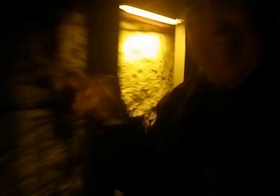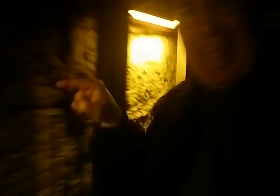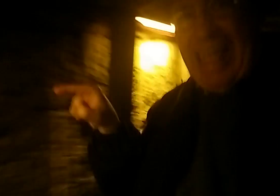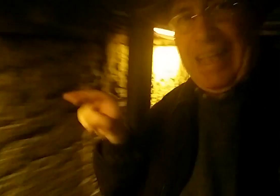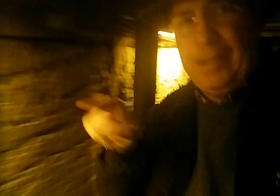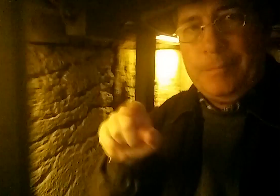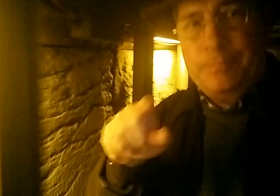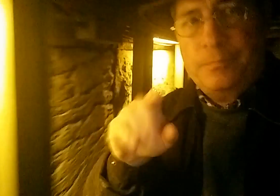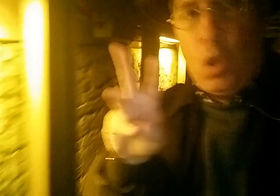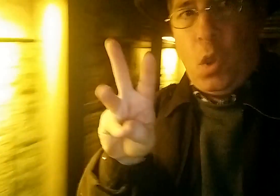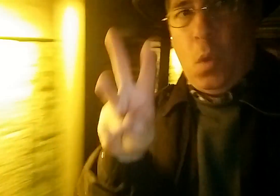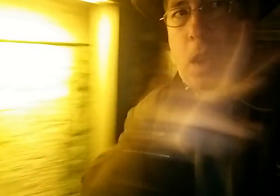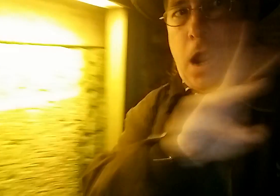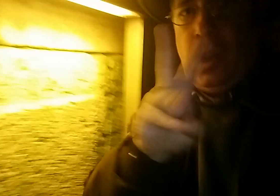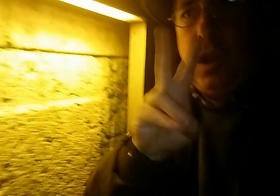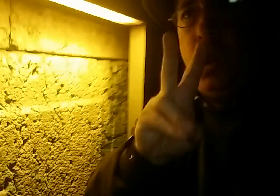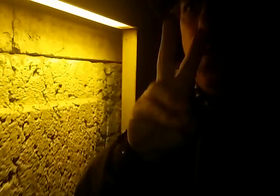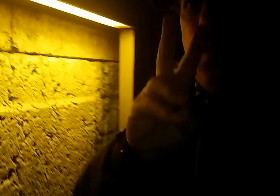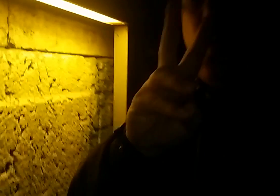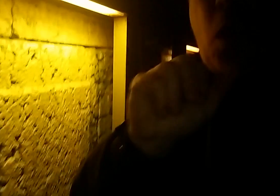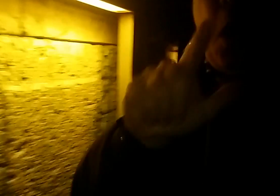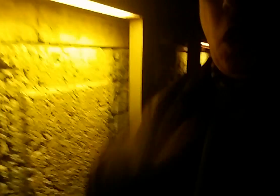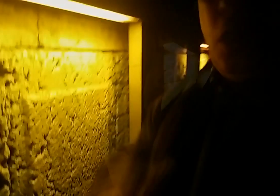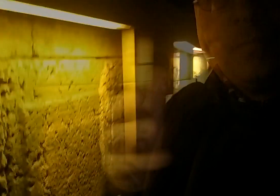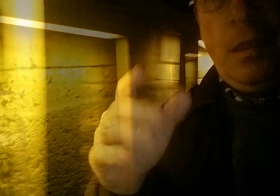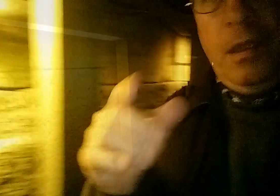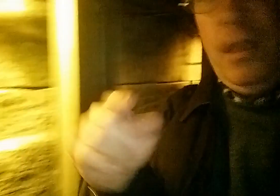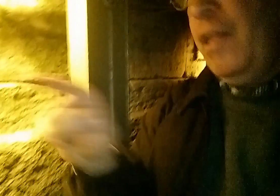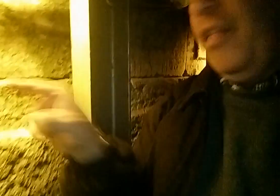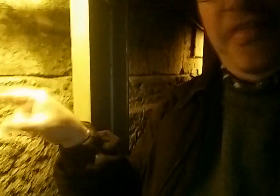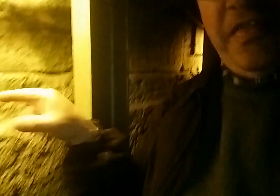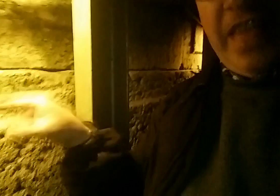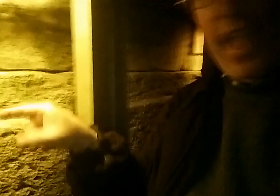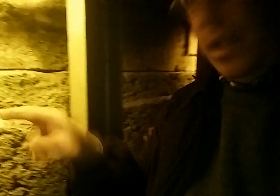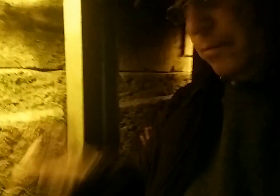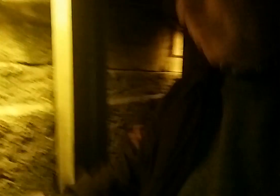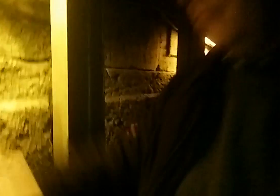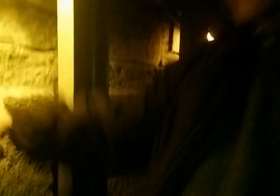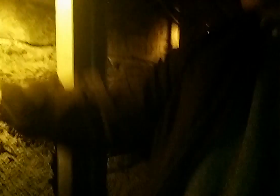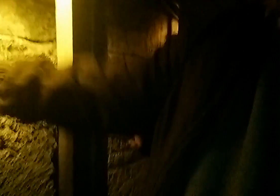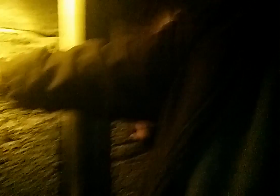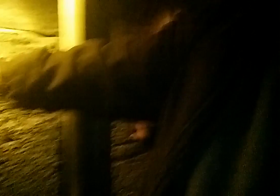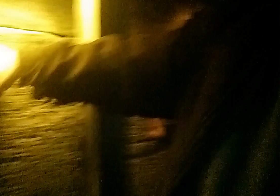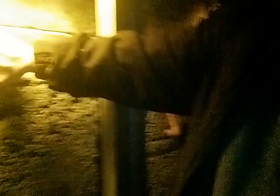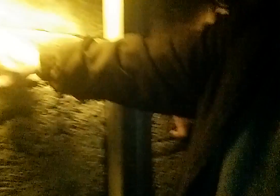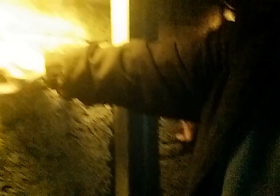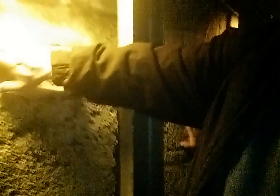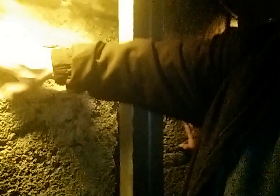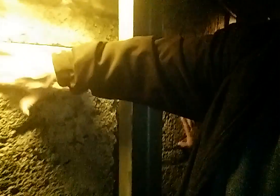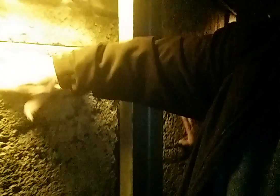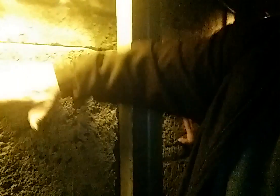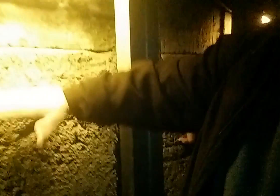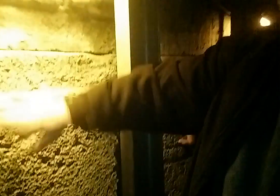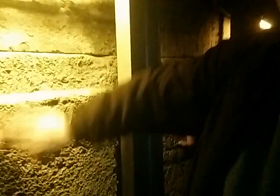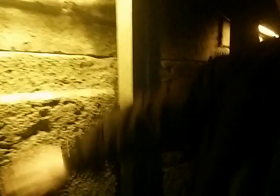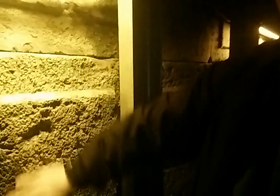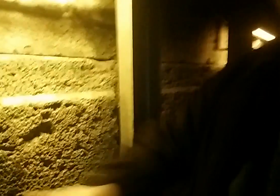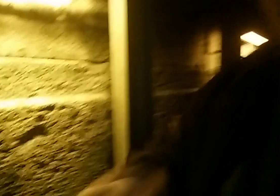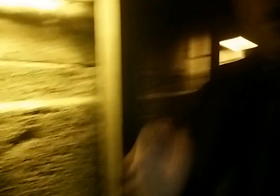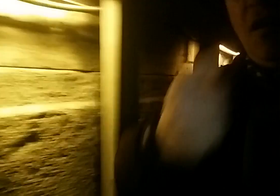as you can see, we're walking by the Western Wall underground. This would have been exposed at one time. You'll